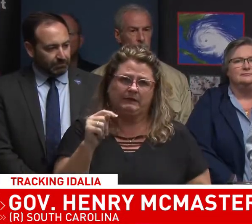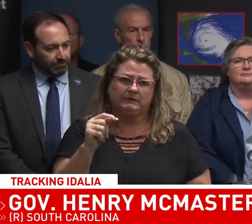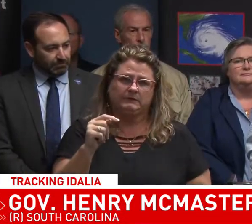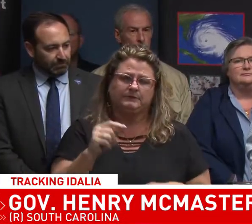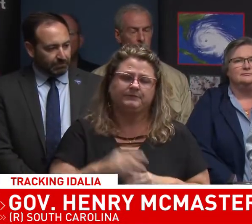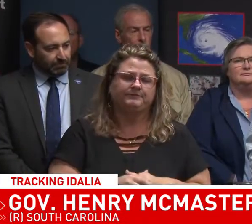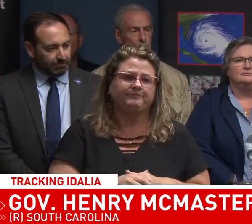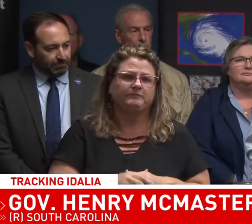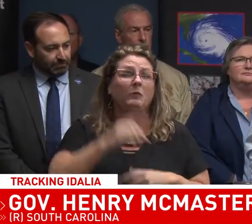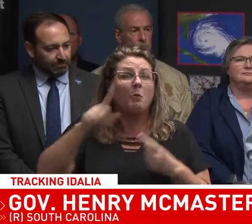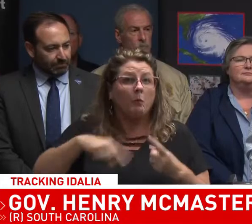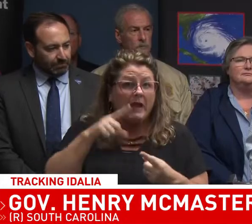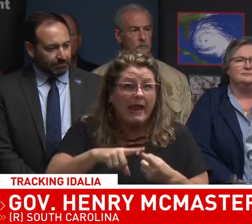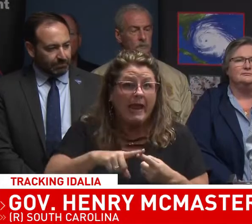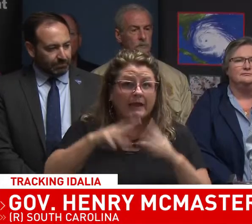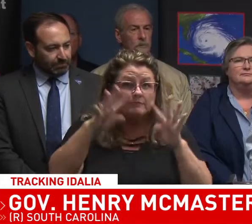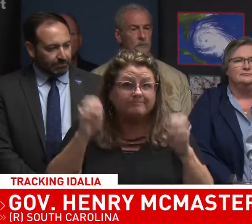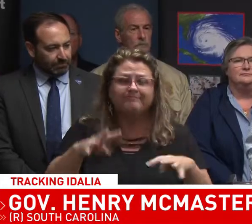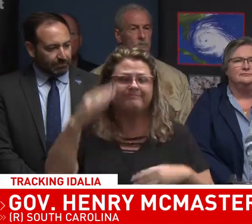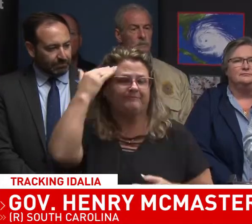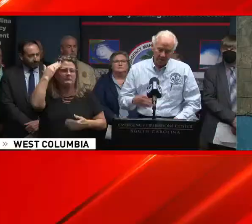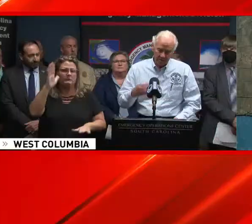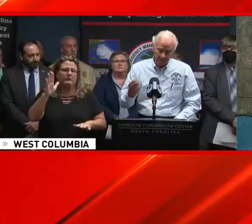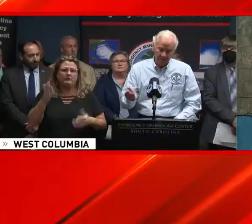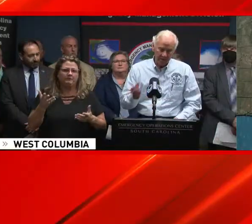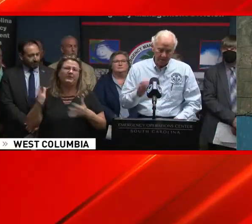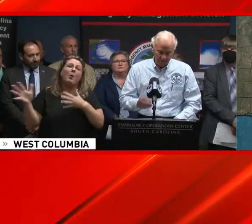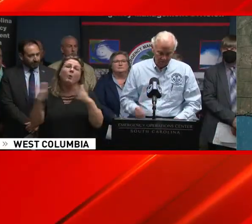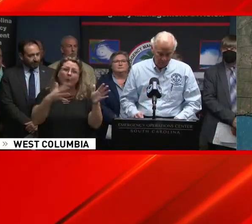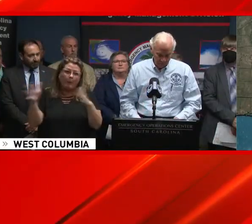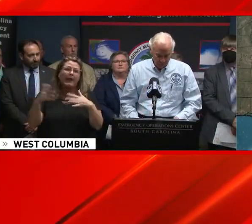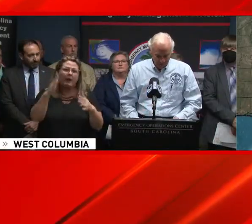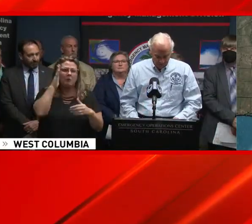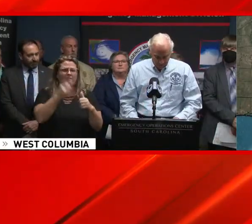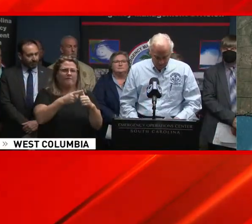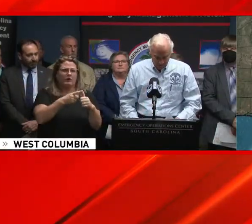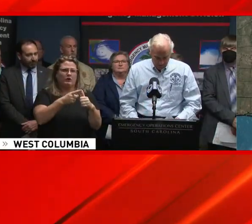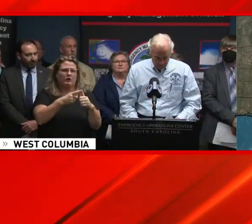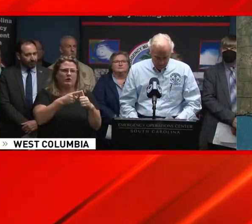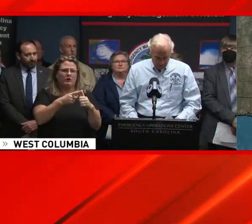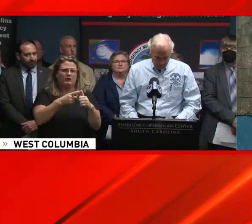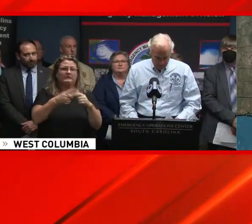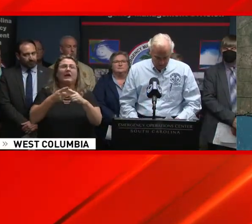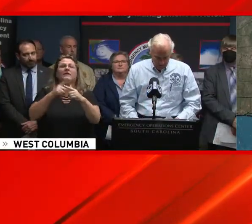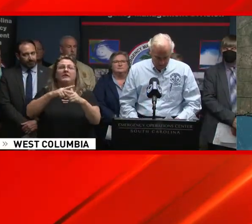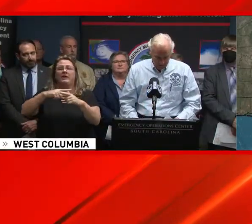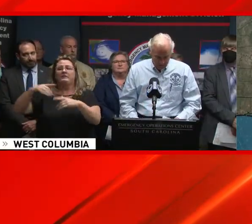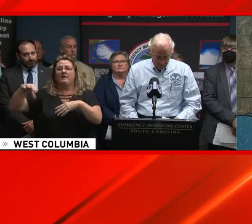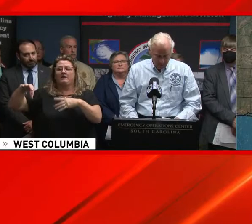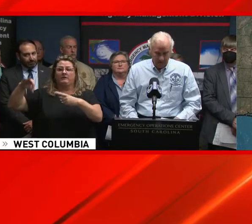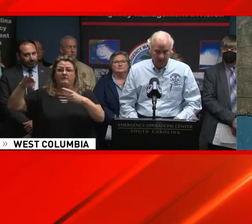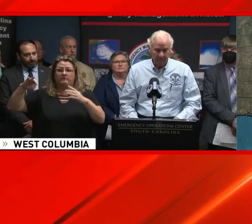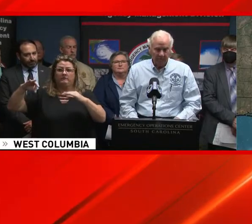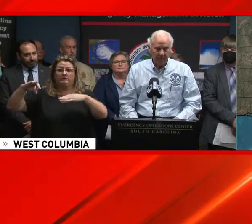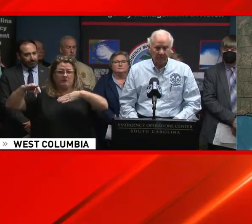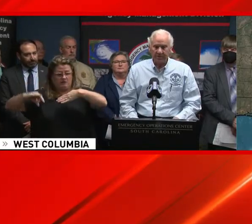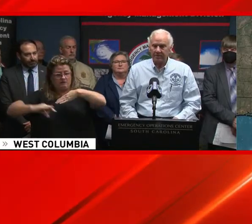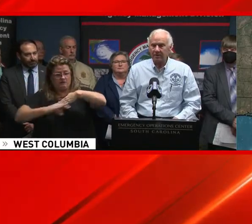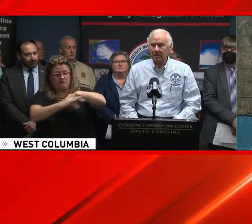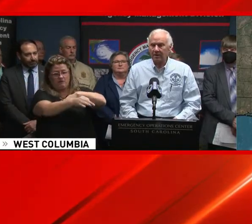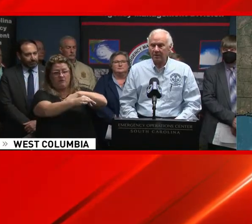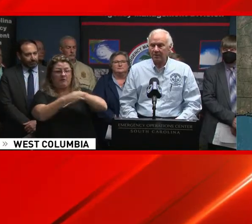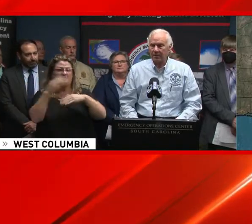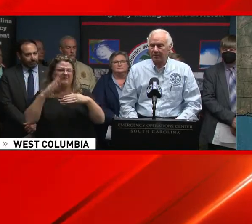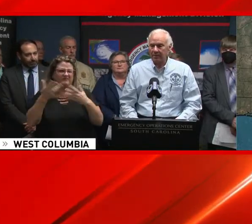We don't know exactly when it's going to get here, and of course the winds will get here before the center of the storm gets here, but any time from about